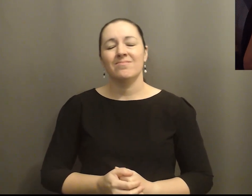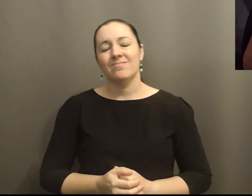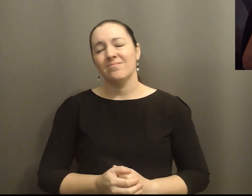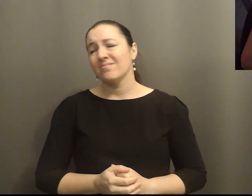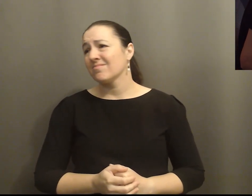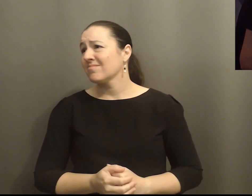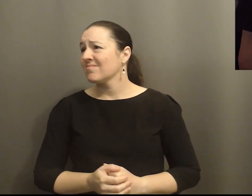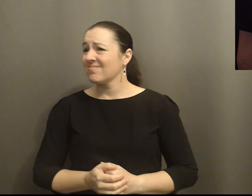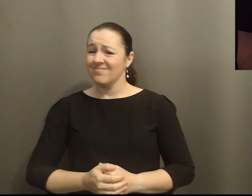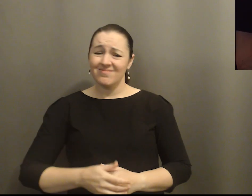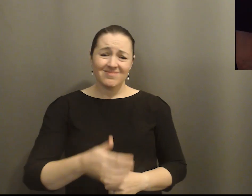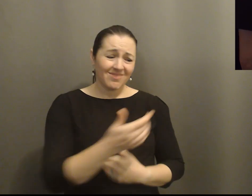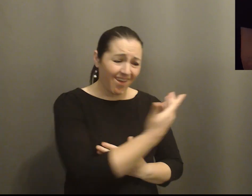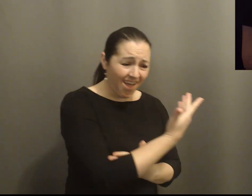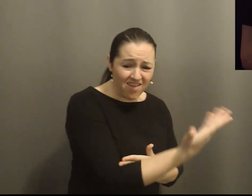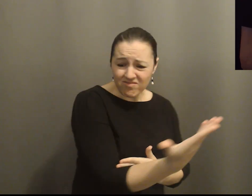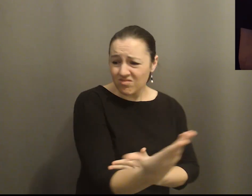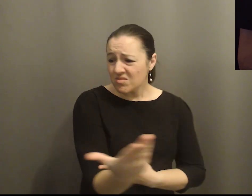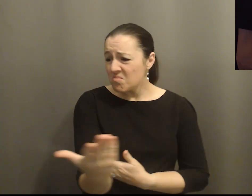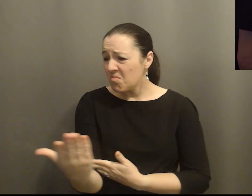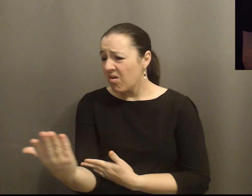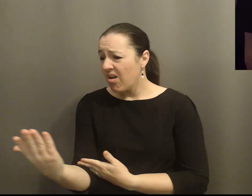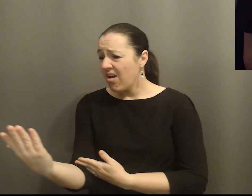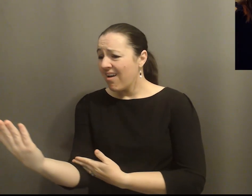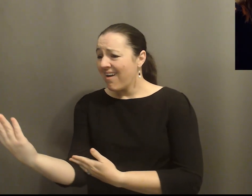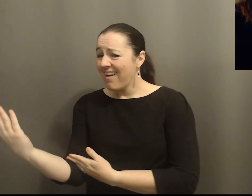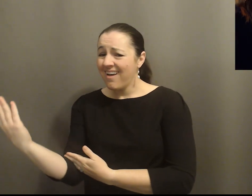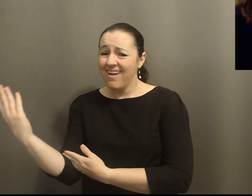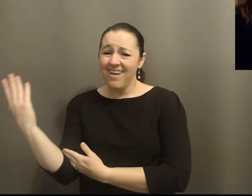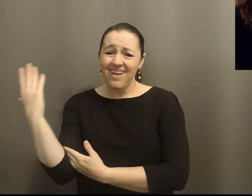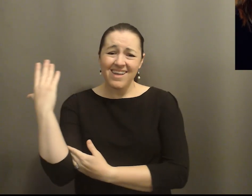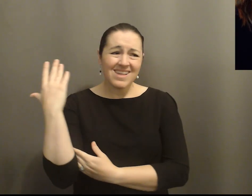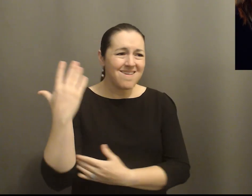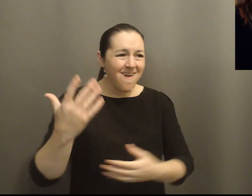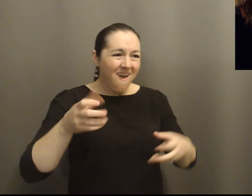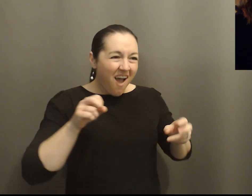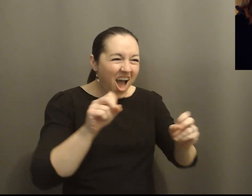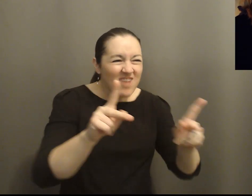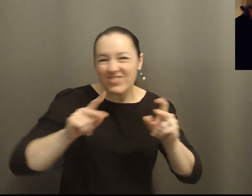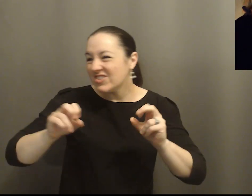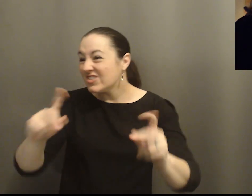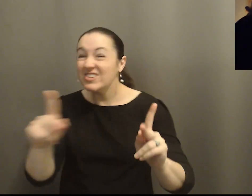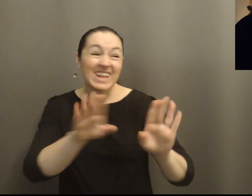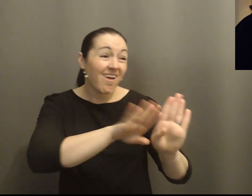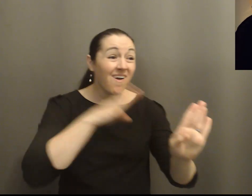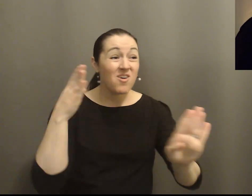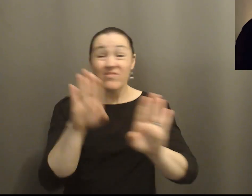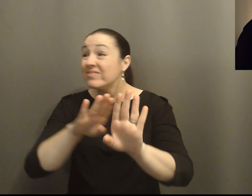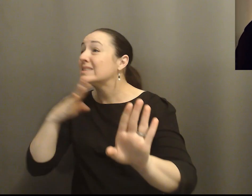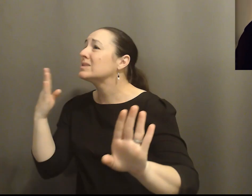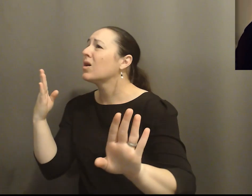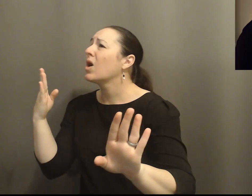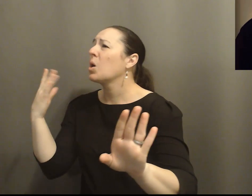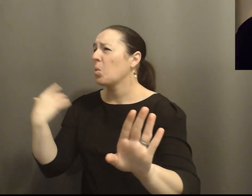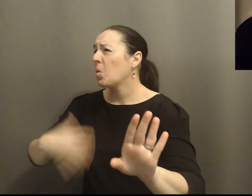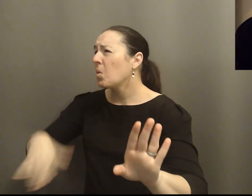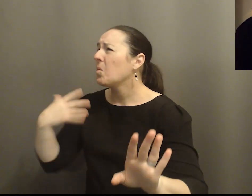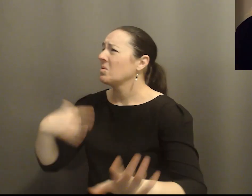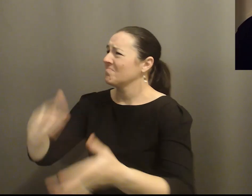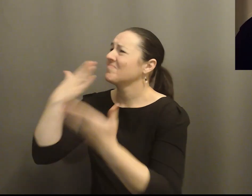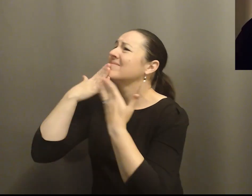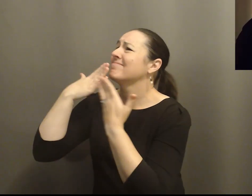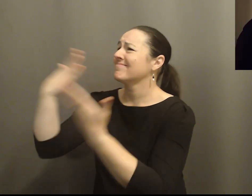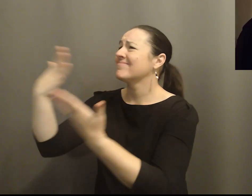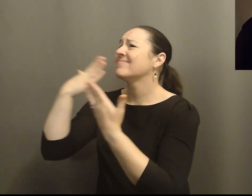For every morning And for every open door Oh, I call you